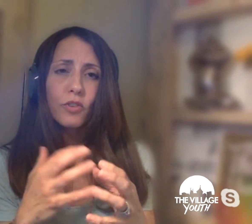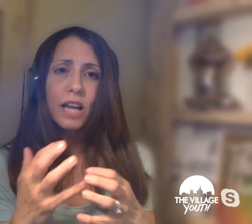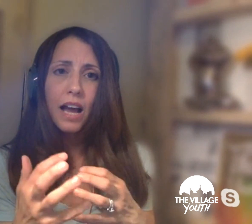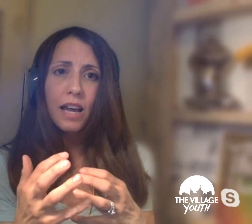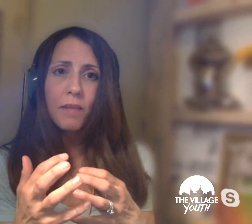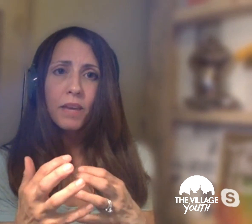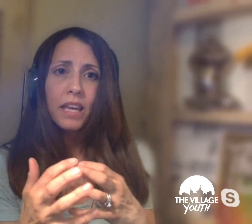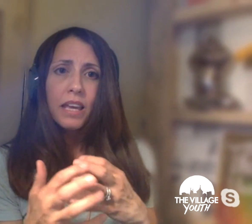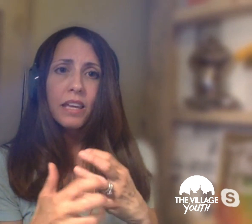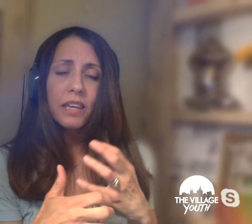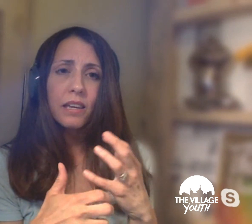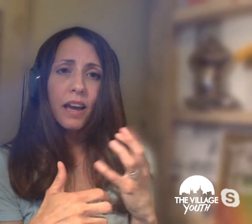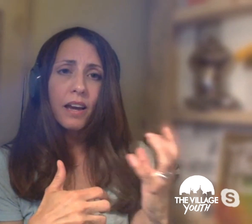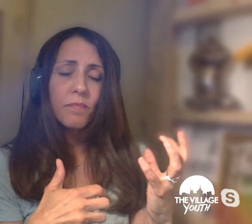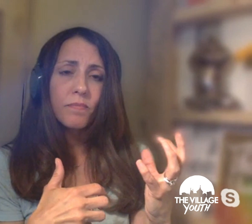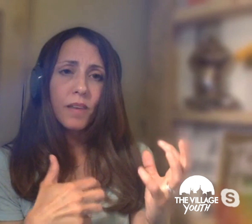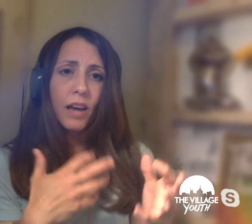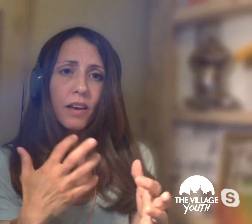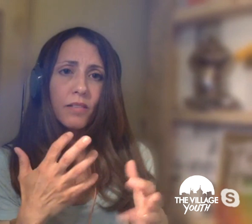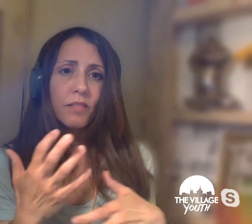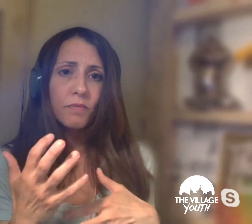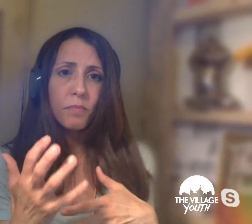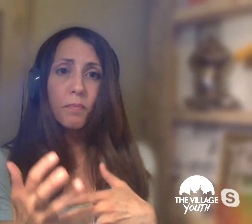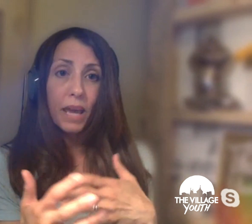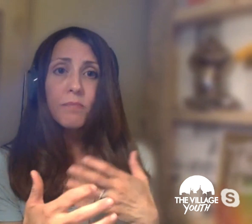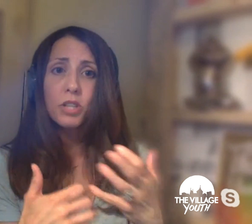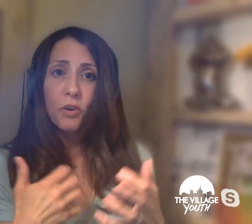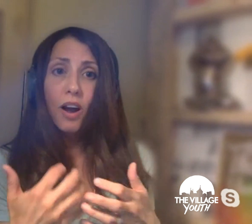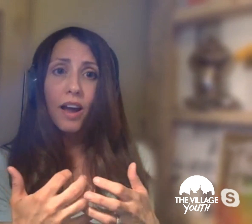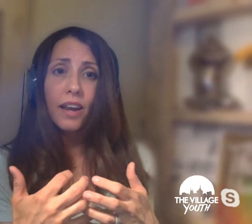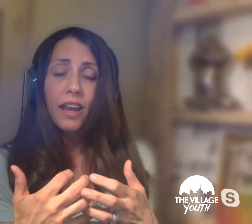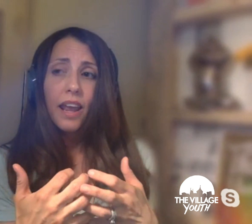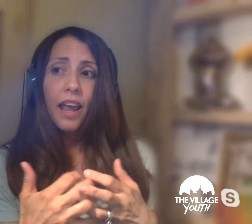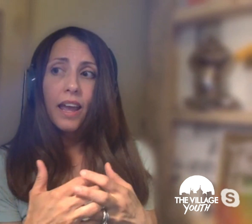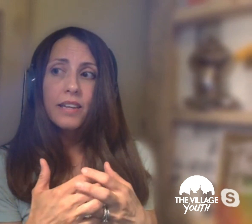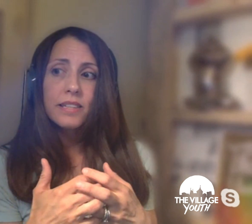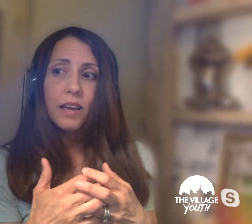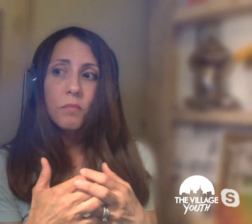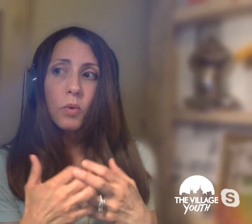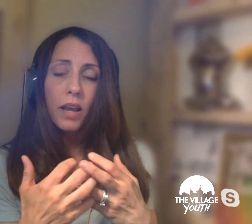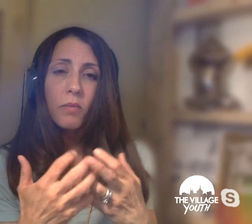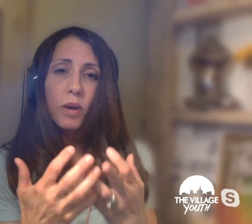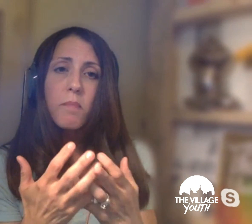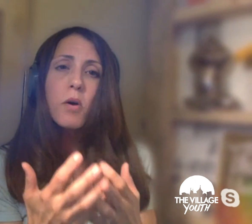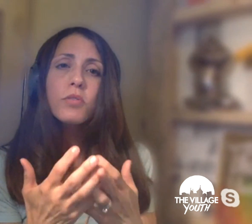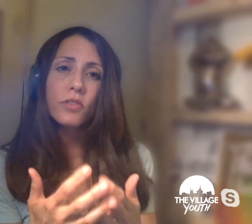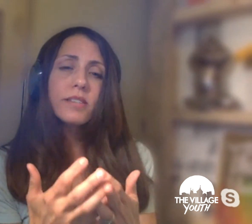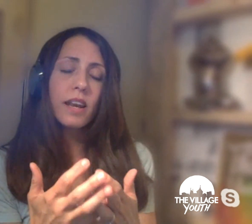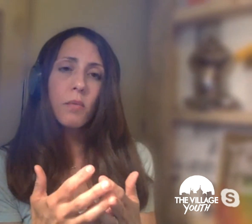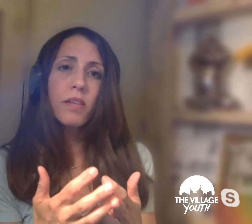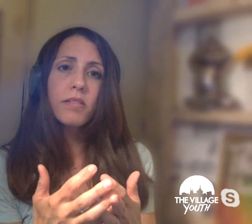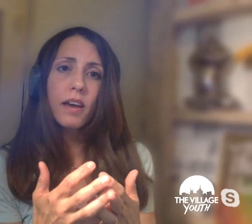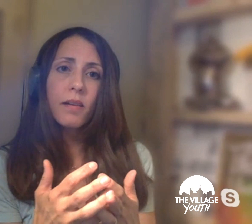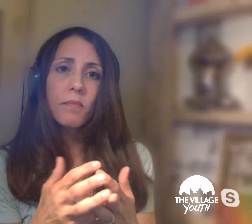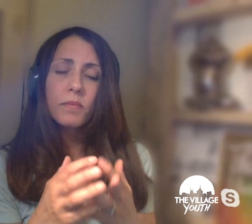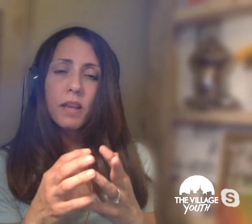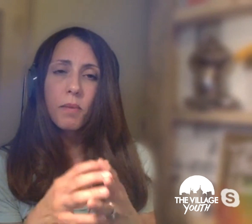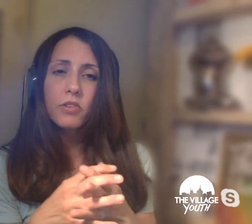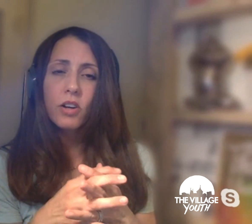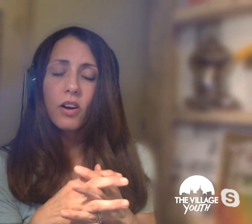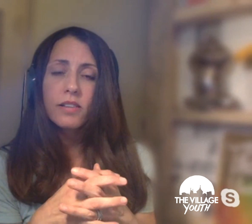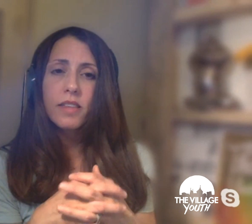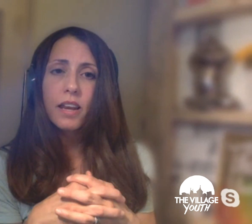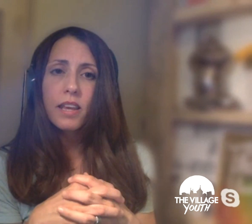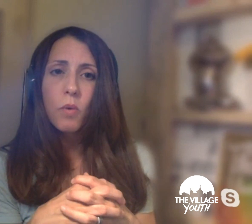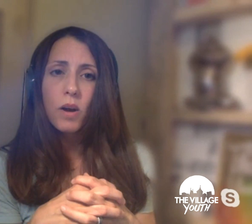then over time, he came to know God. And what I most resonate with